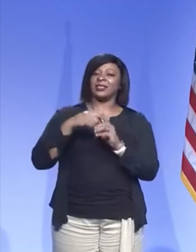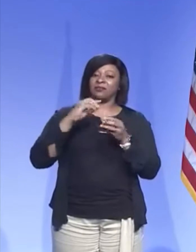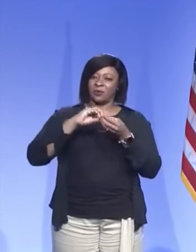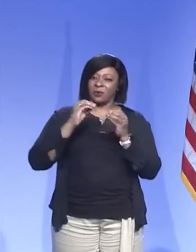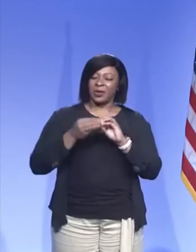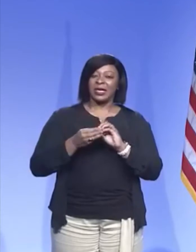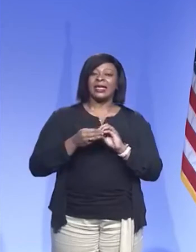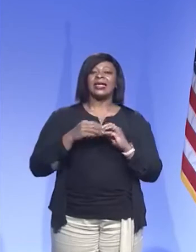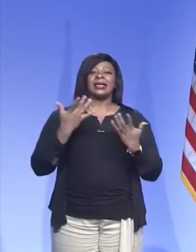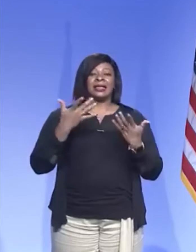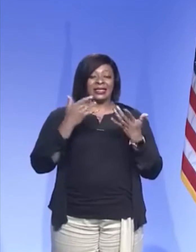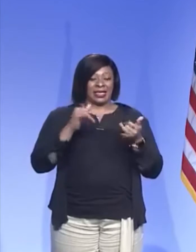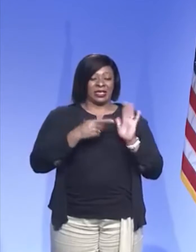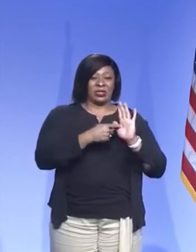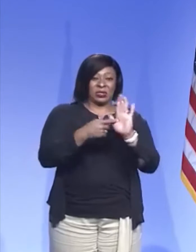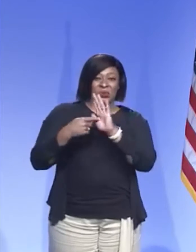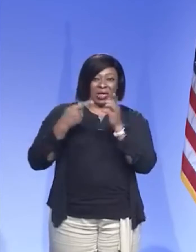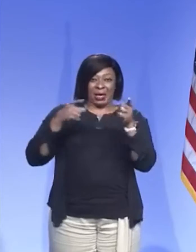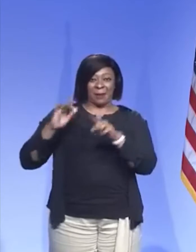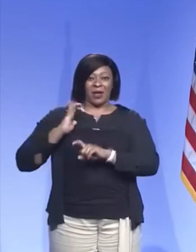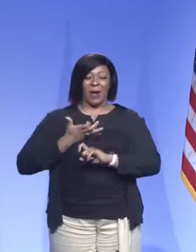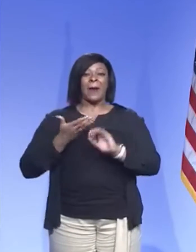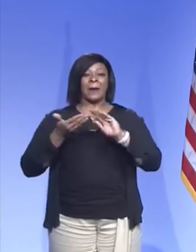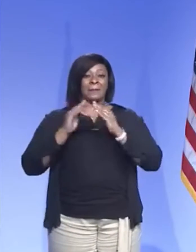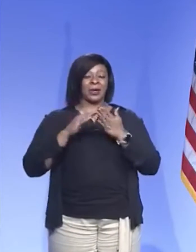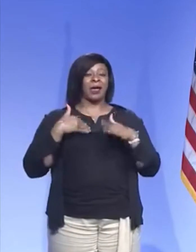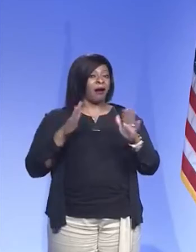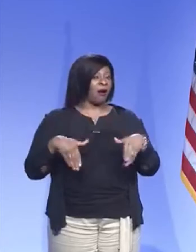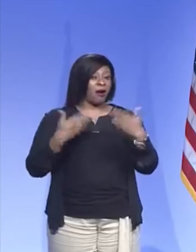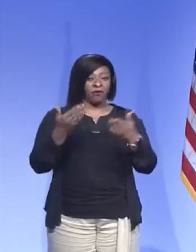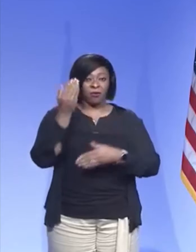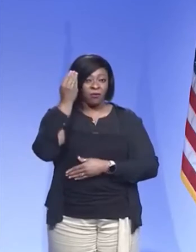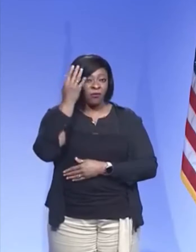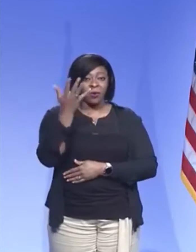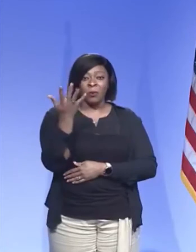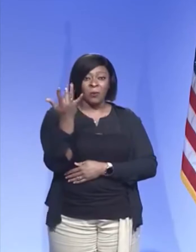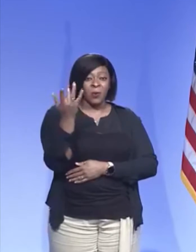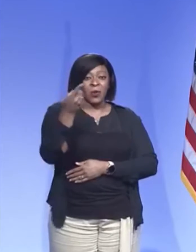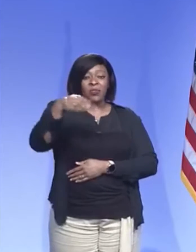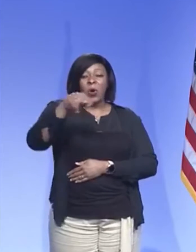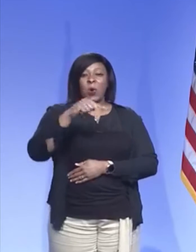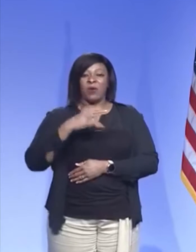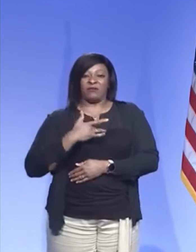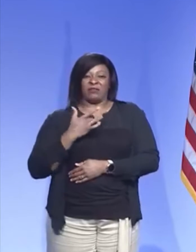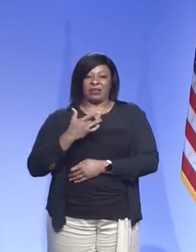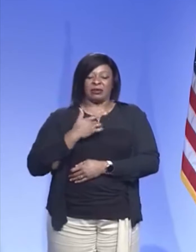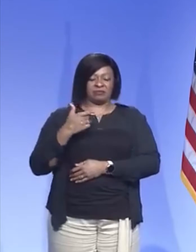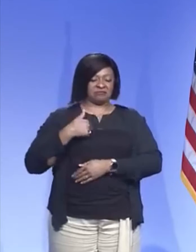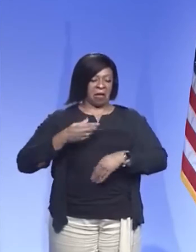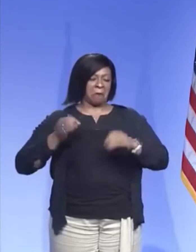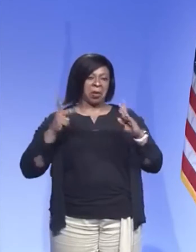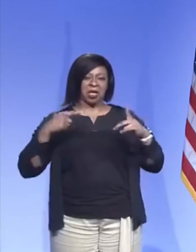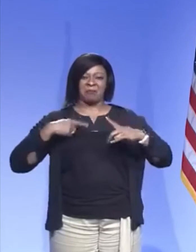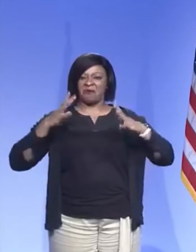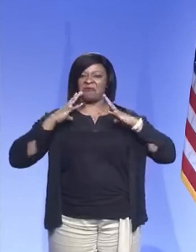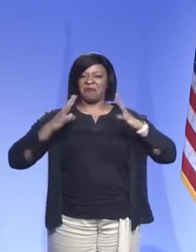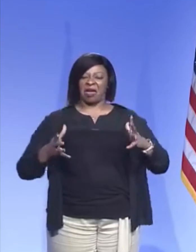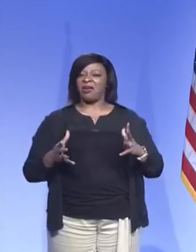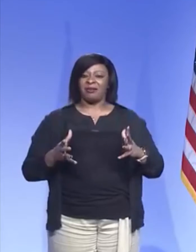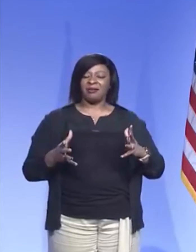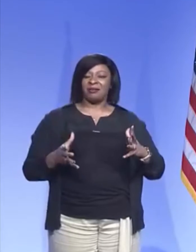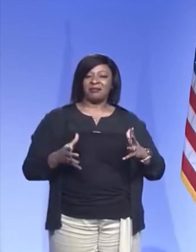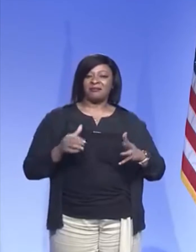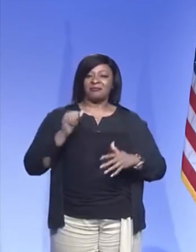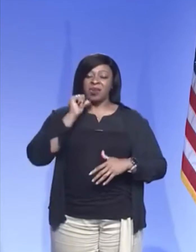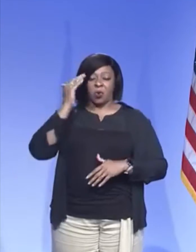what's happening in our community. And I offer that so that for all of you who are out there who believe that you are okay and who do not yet